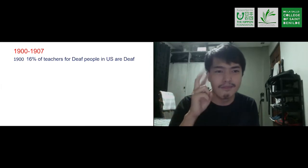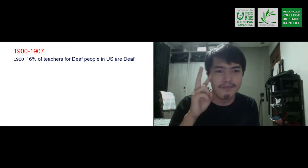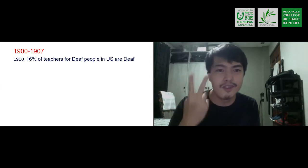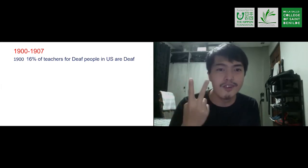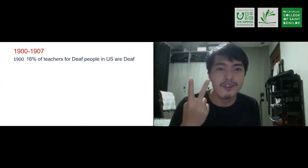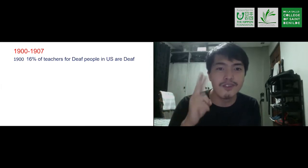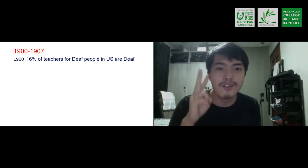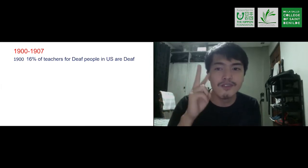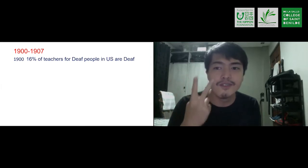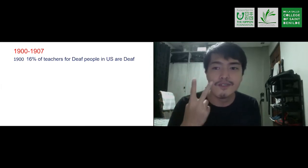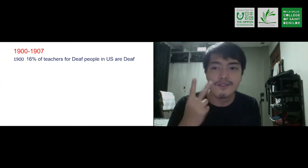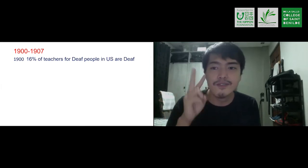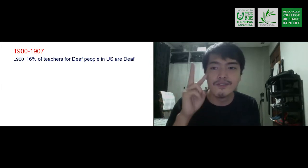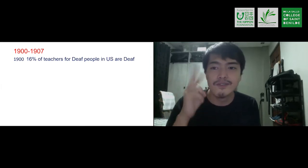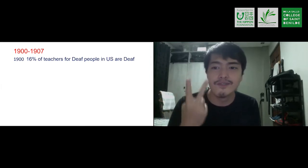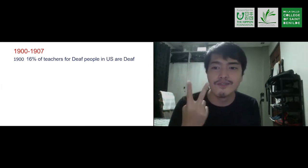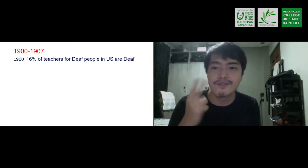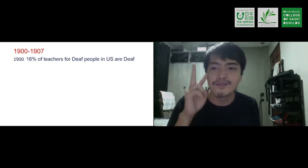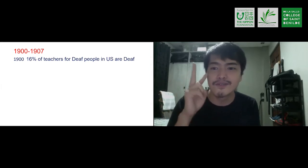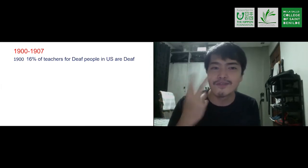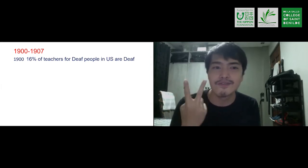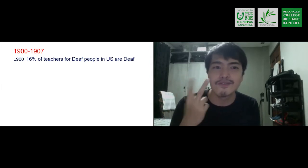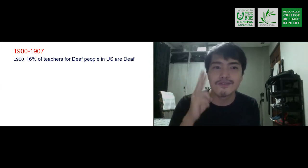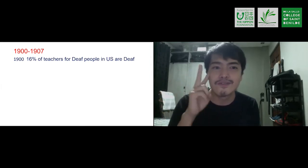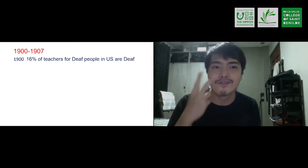I think this is Marvin or Kyla. Kyla?